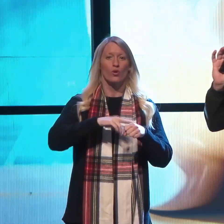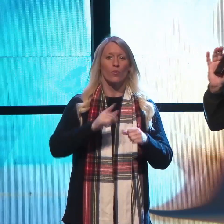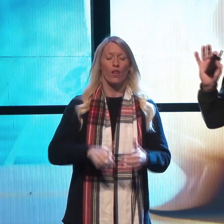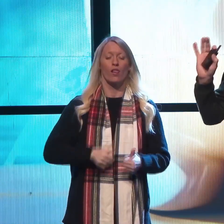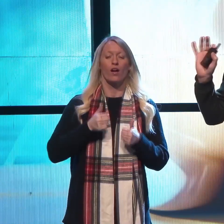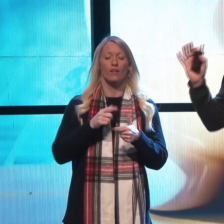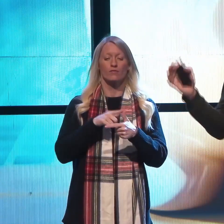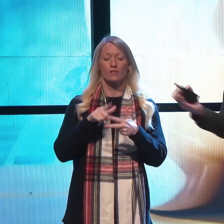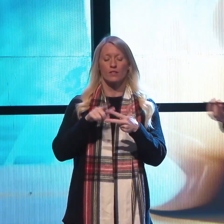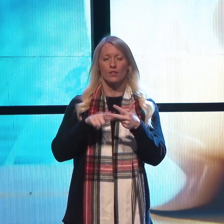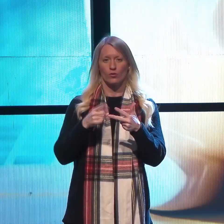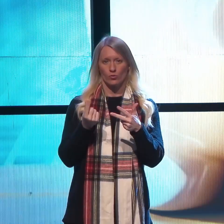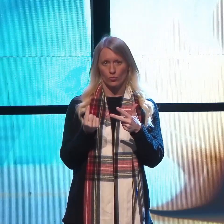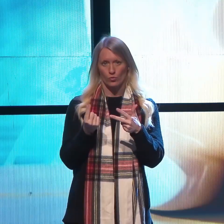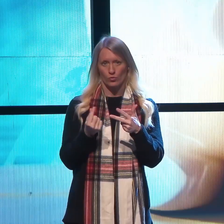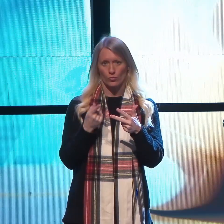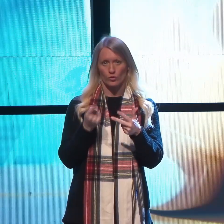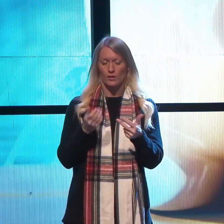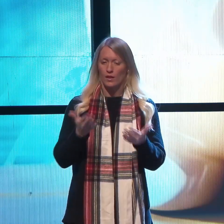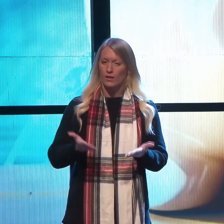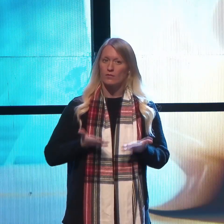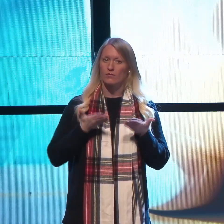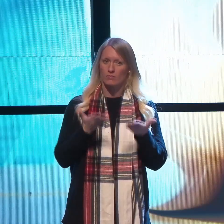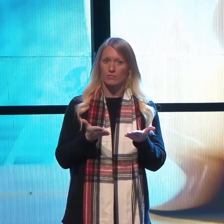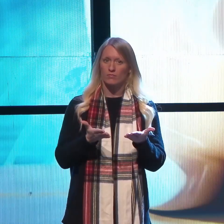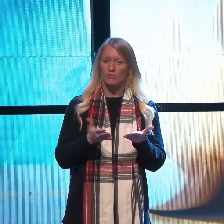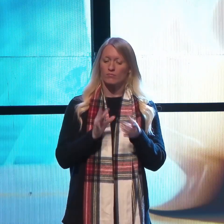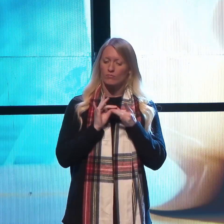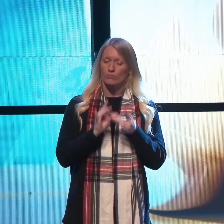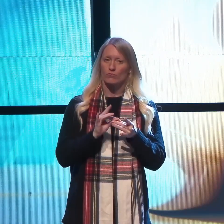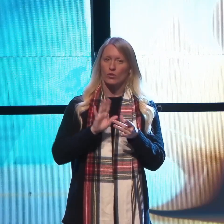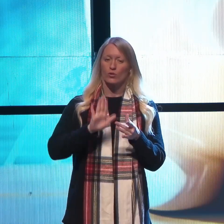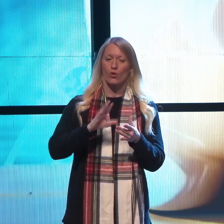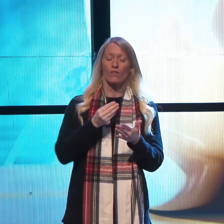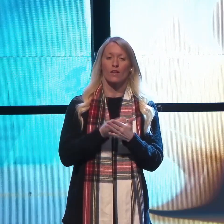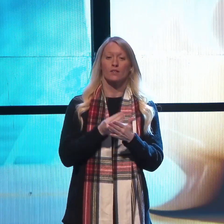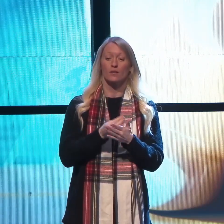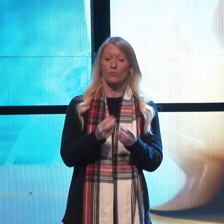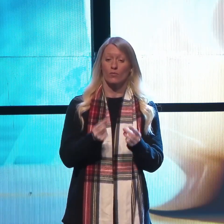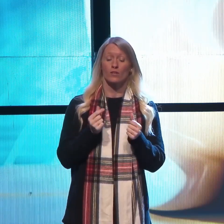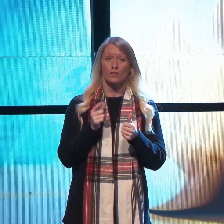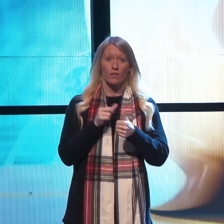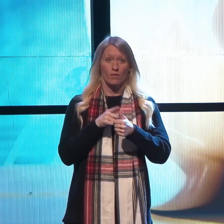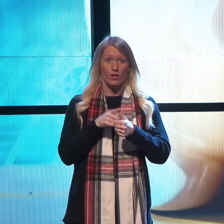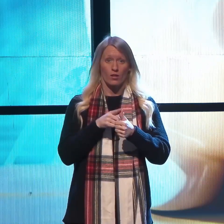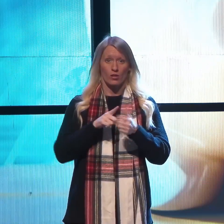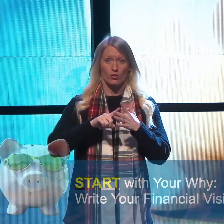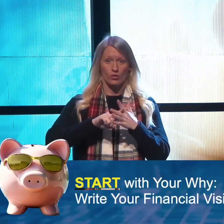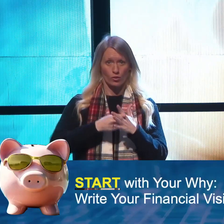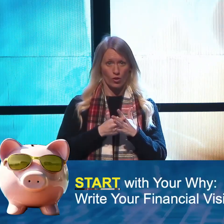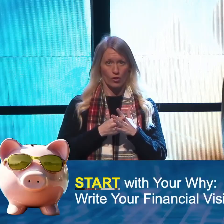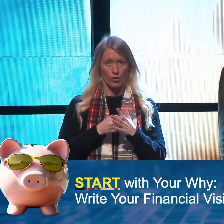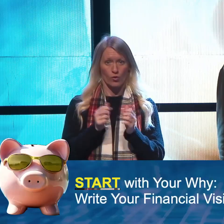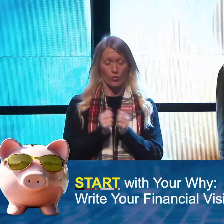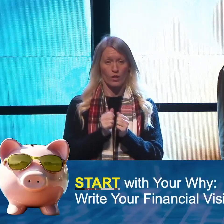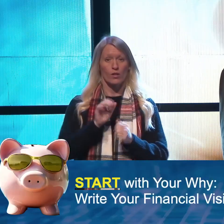help bring this into your finances. First of all, I'm going to go real quick. Start with your